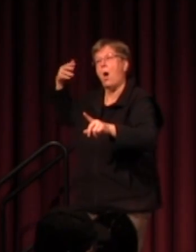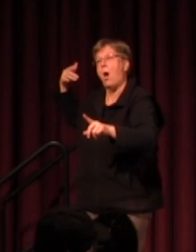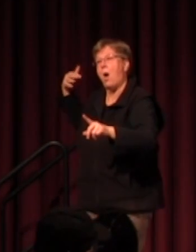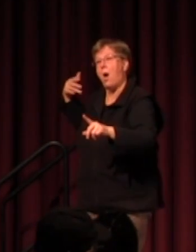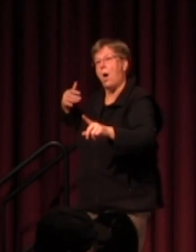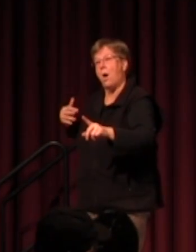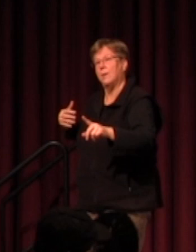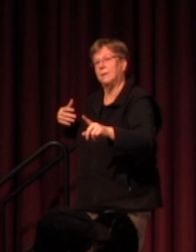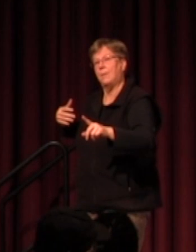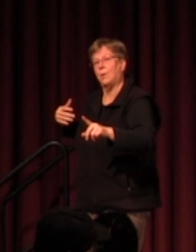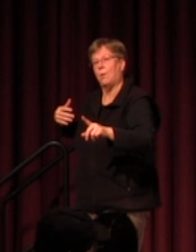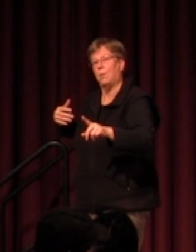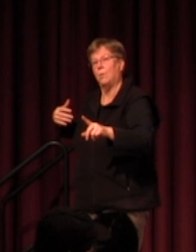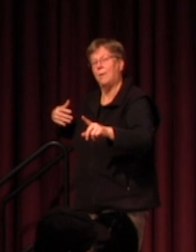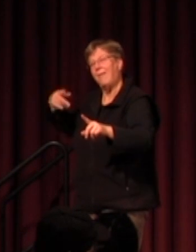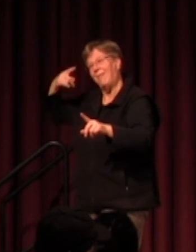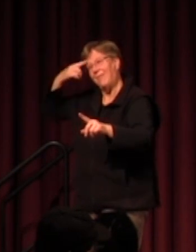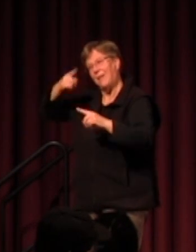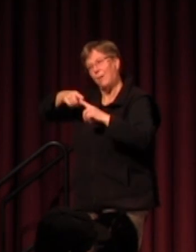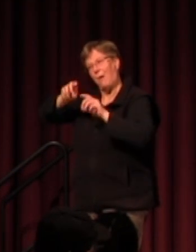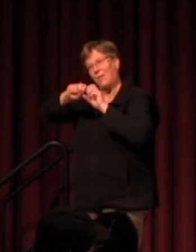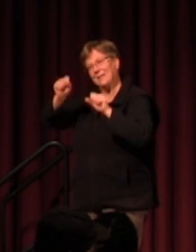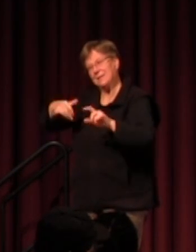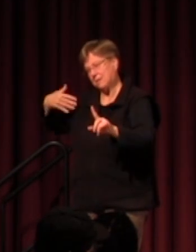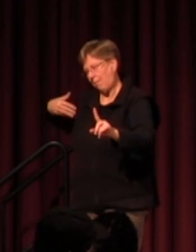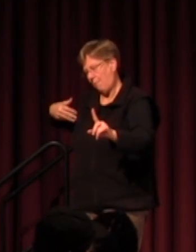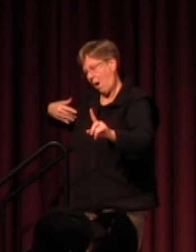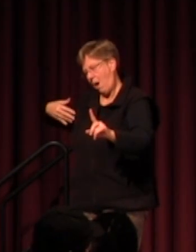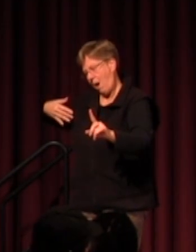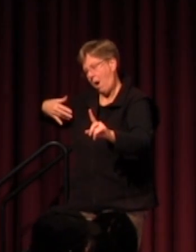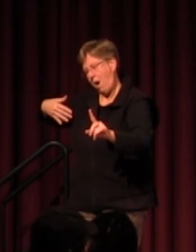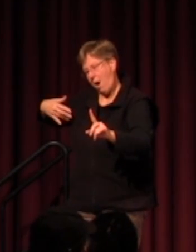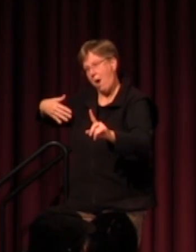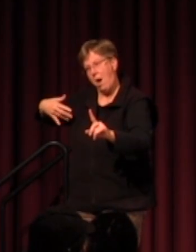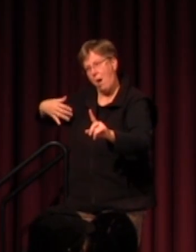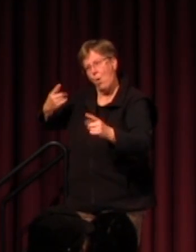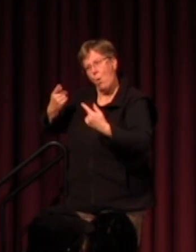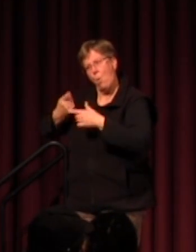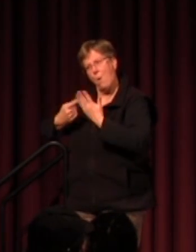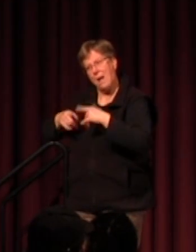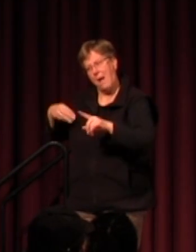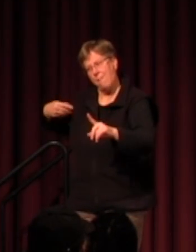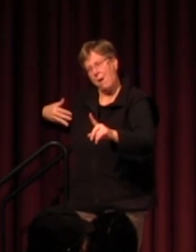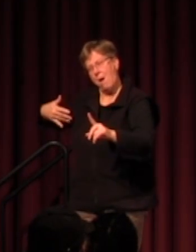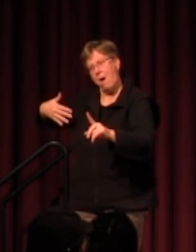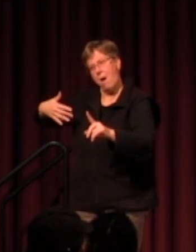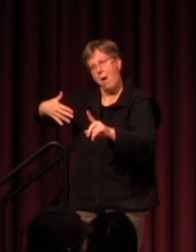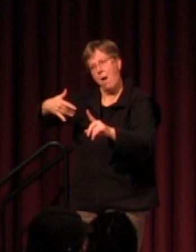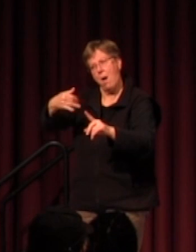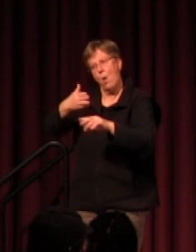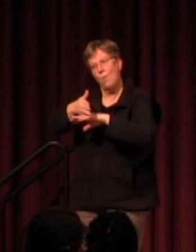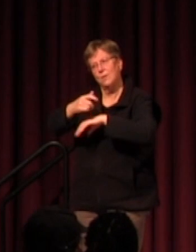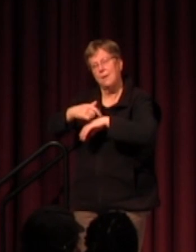So as we think about the system, we have people, relationships, and rules, and the effects of those things over time.